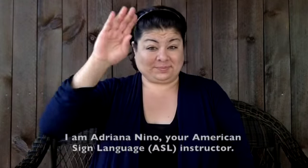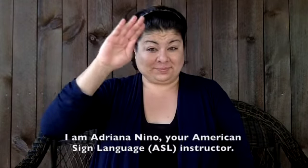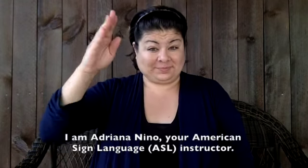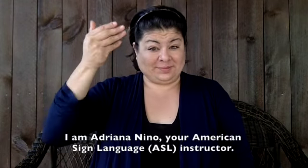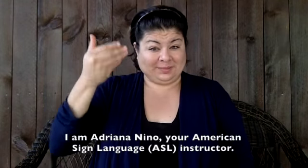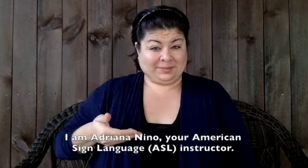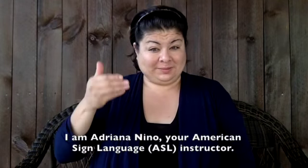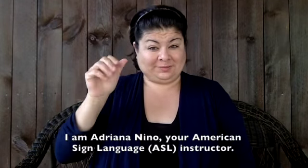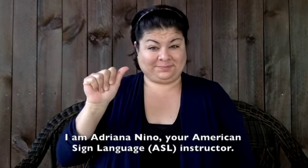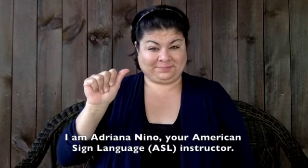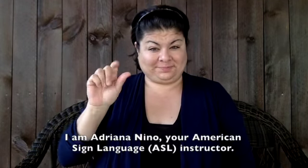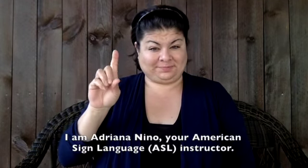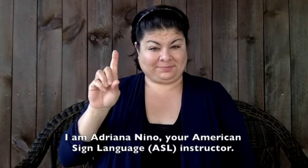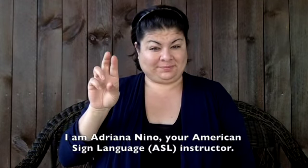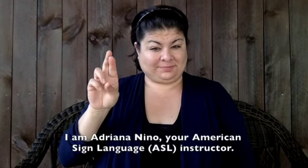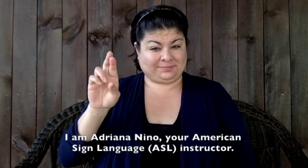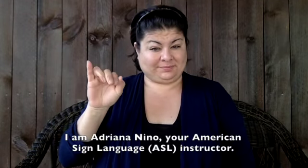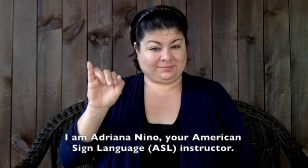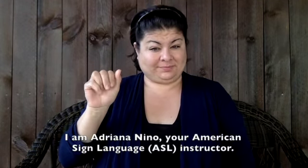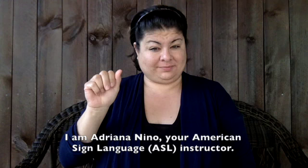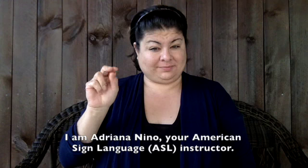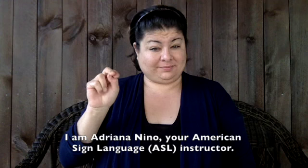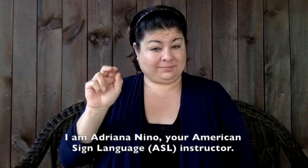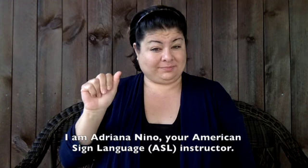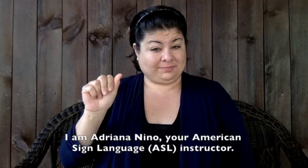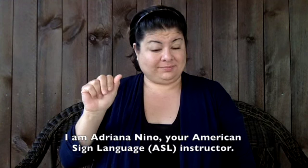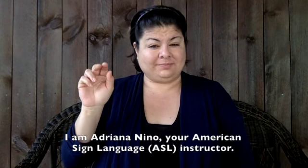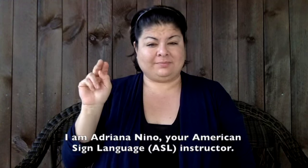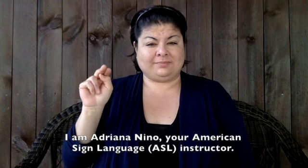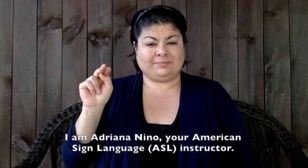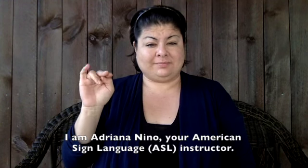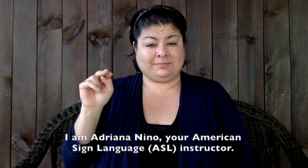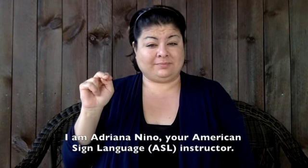I am Adriana Nino, your American Sign Language Instructor.